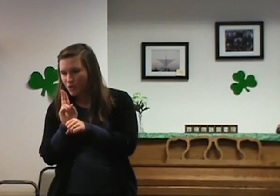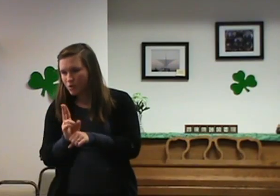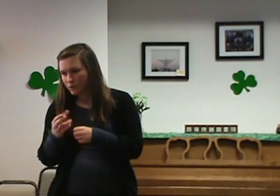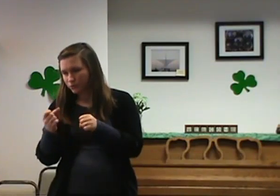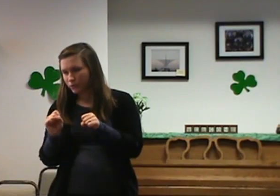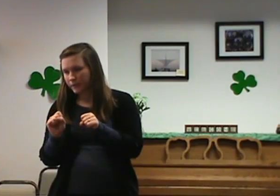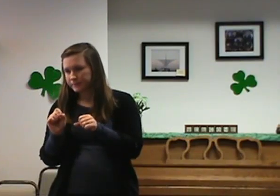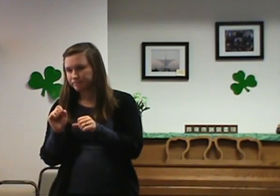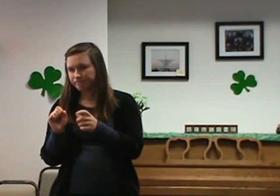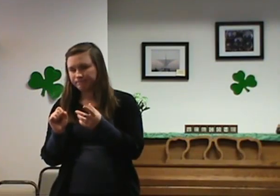it's on high right now.